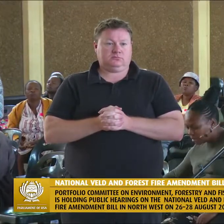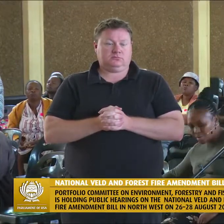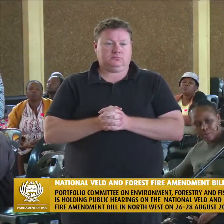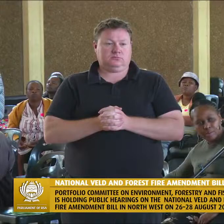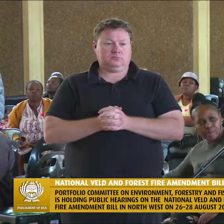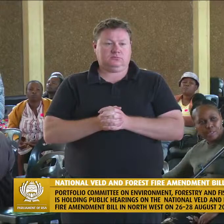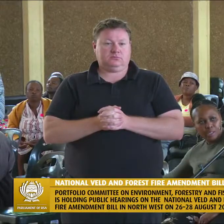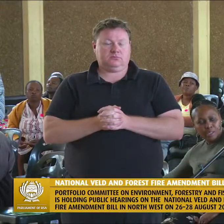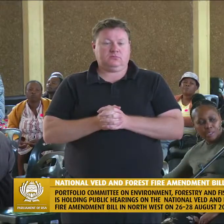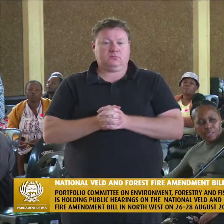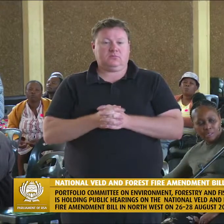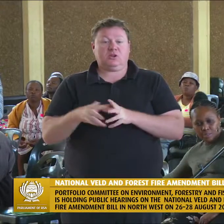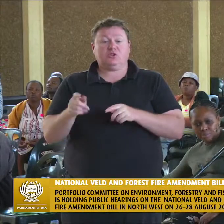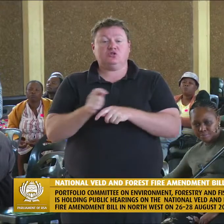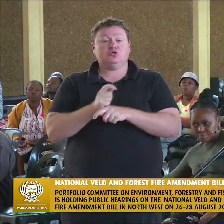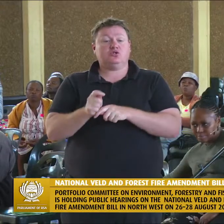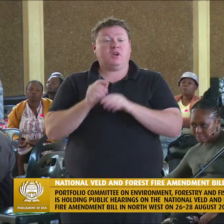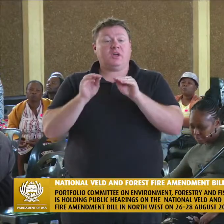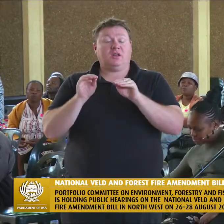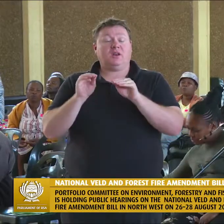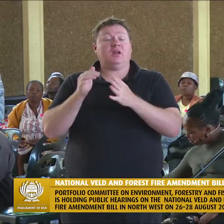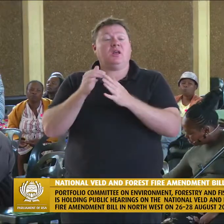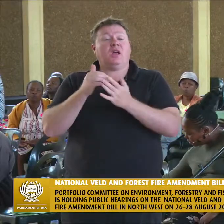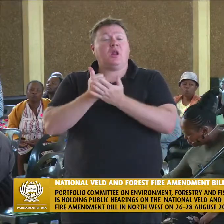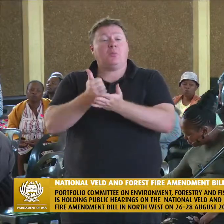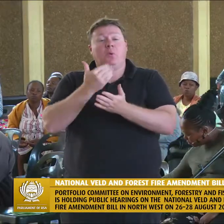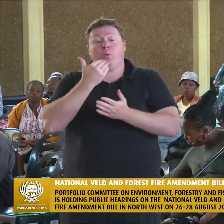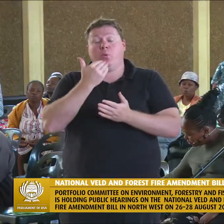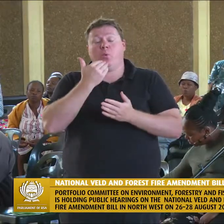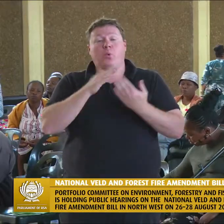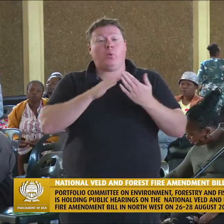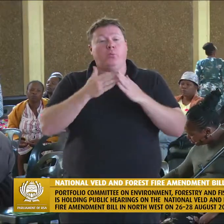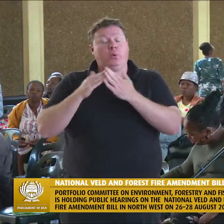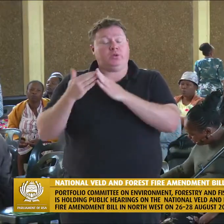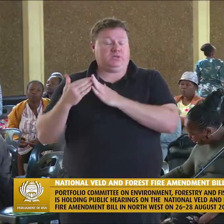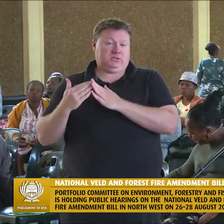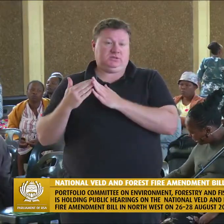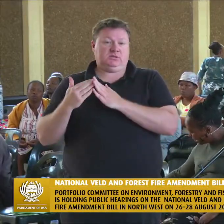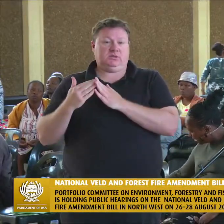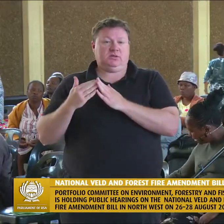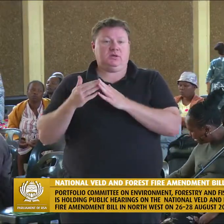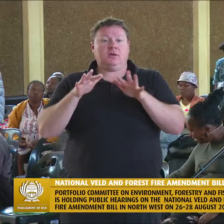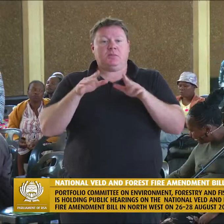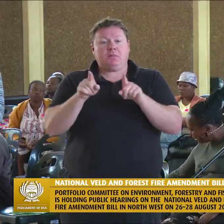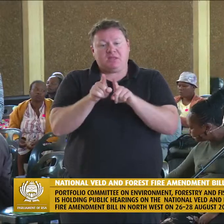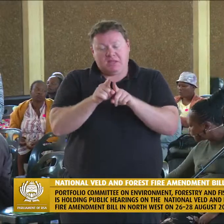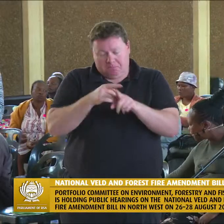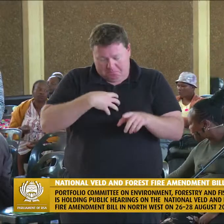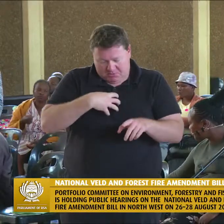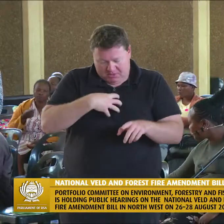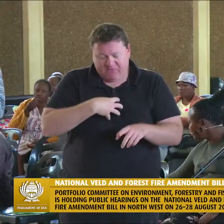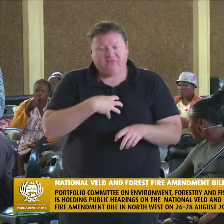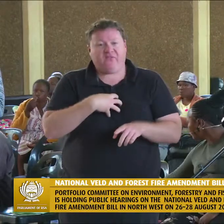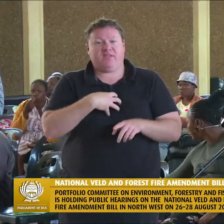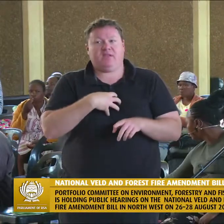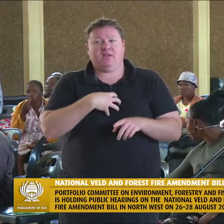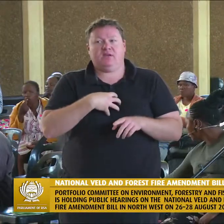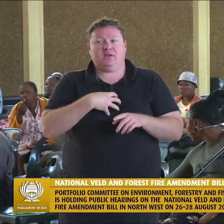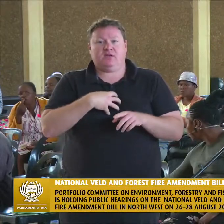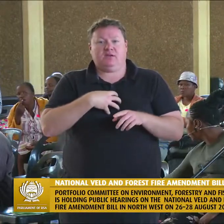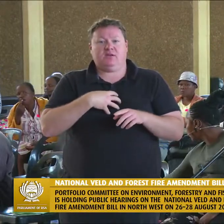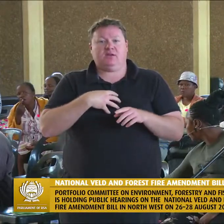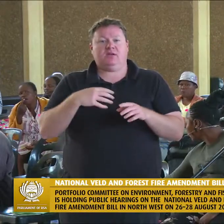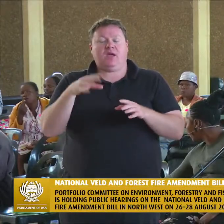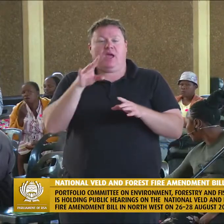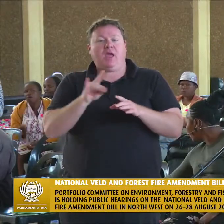yeah the training will be beneficial to the community to people like myself who are having camps for their